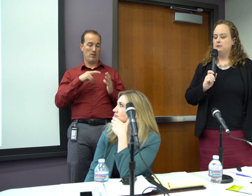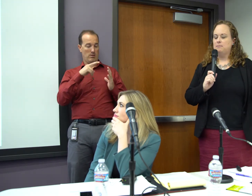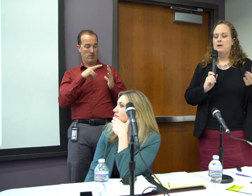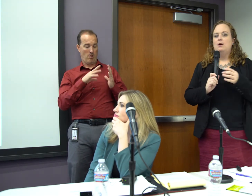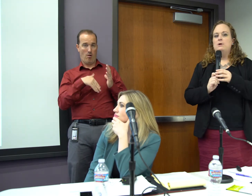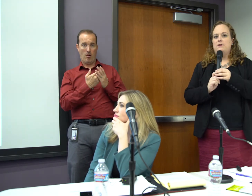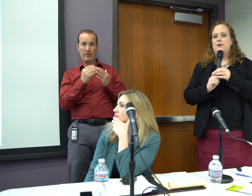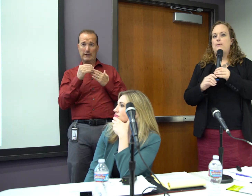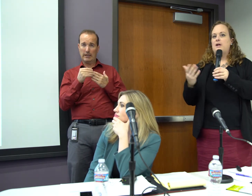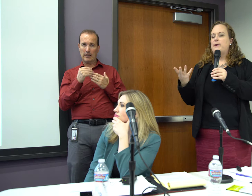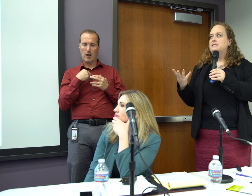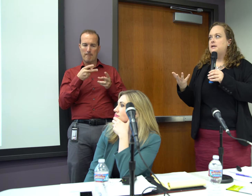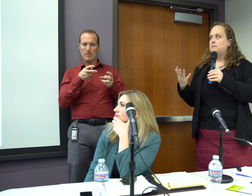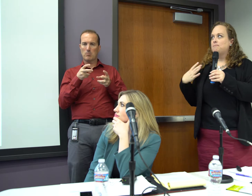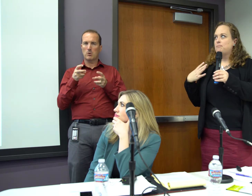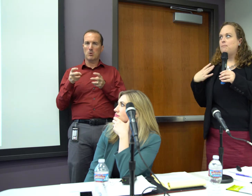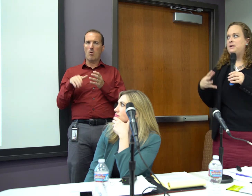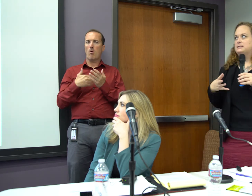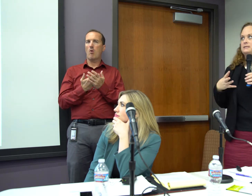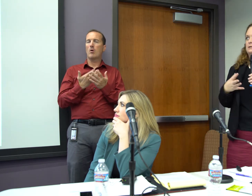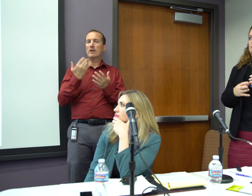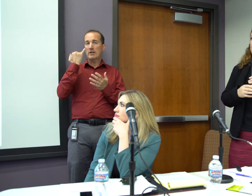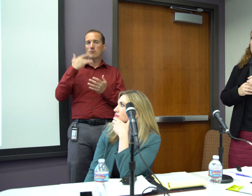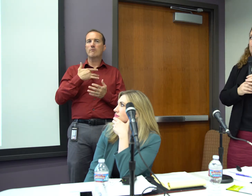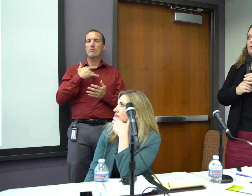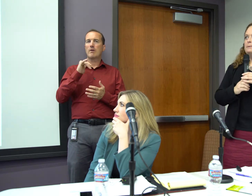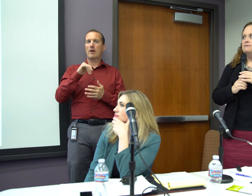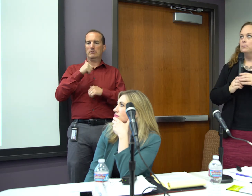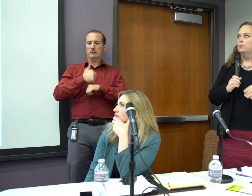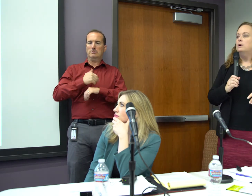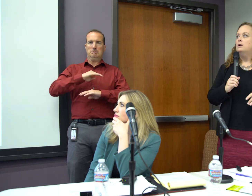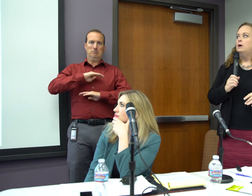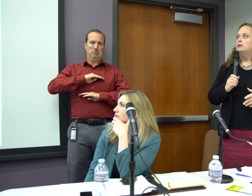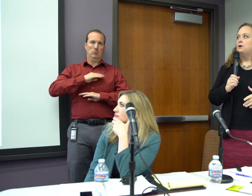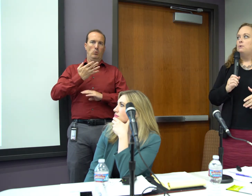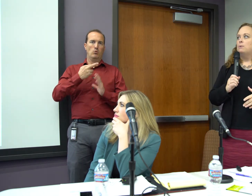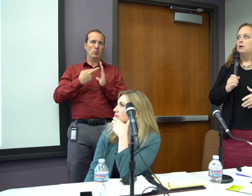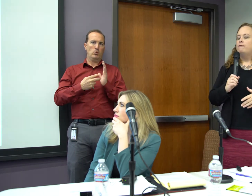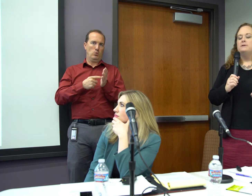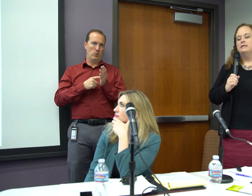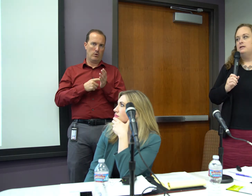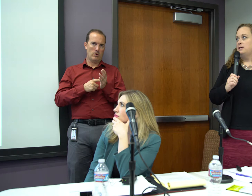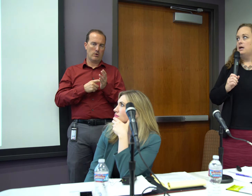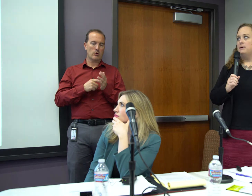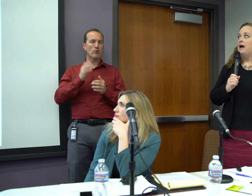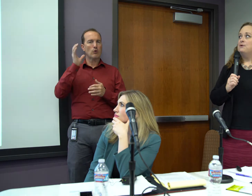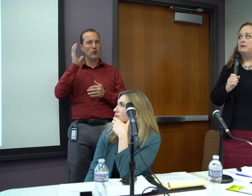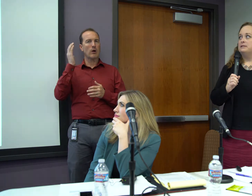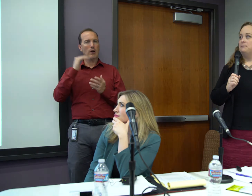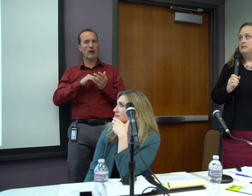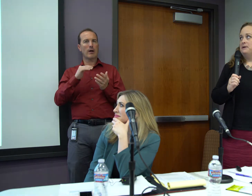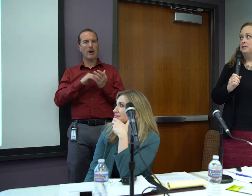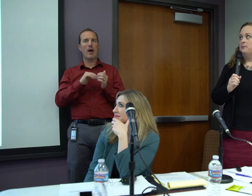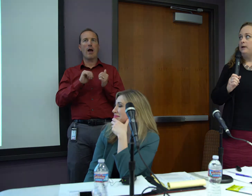to consider when you're thinking about whether or not my setting meets the requirements of the rule. So you've heard this again and again, but how